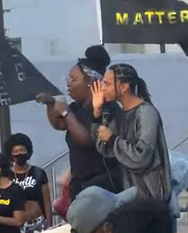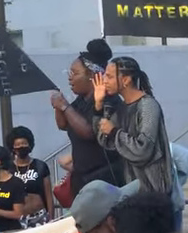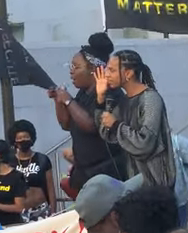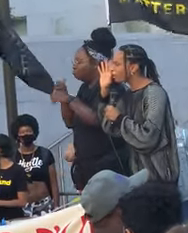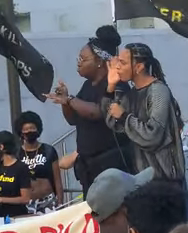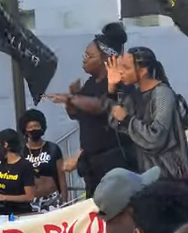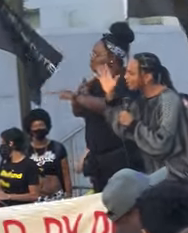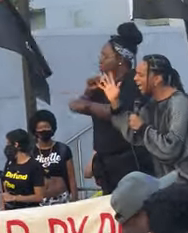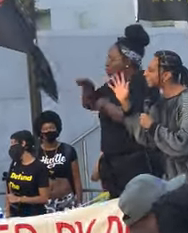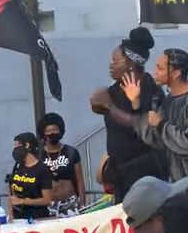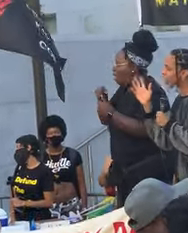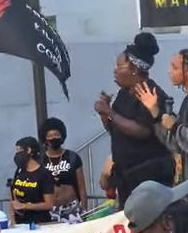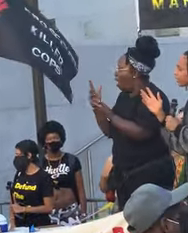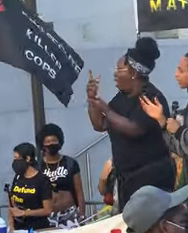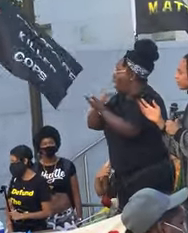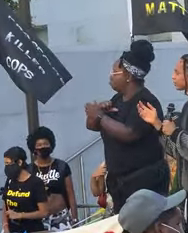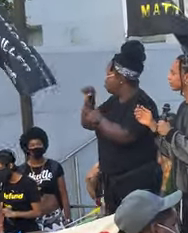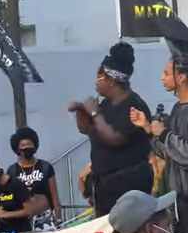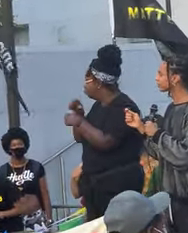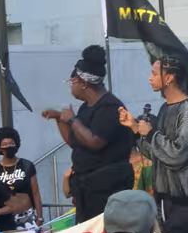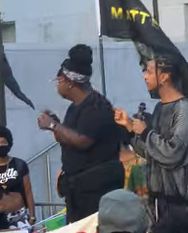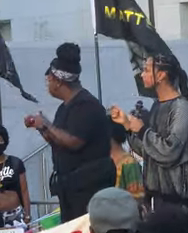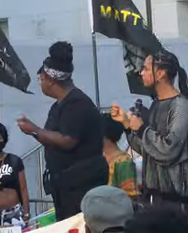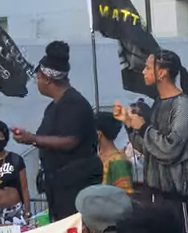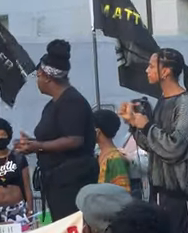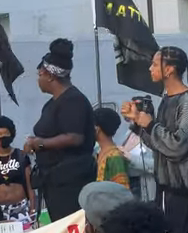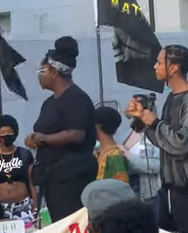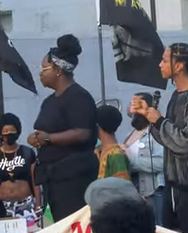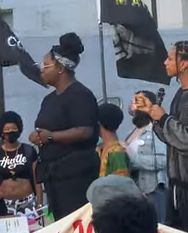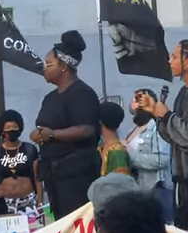me? Yeah. What we gained is each other.